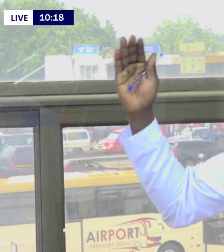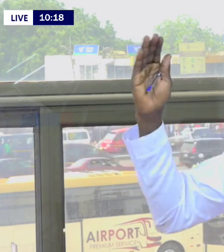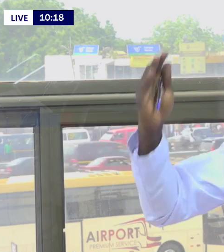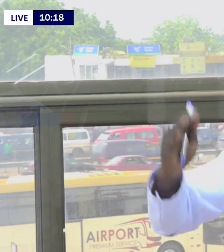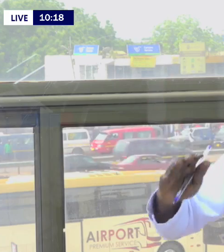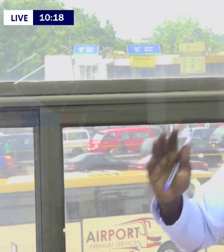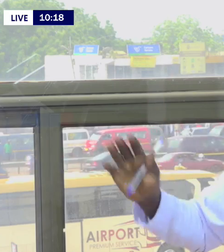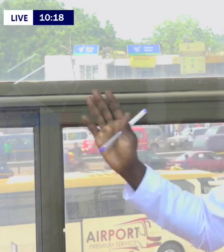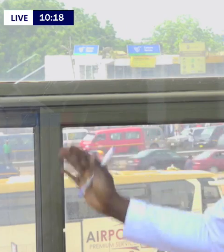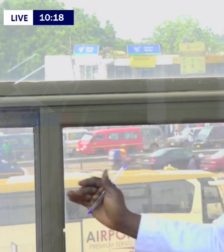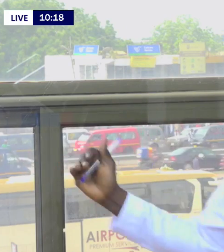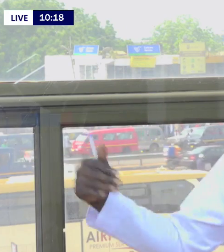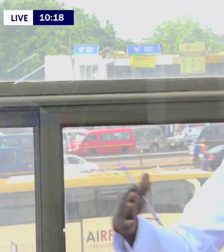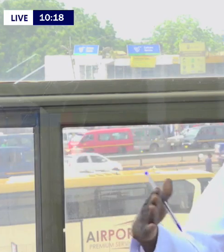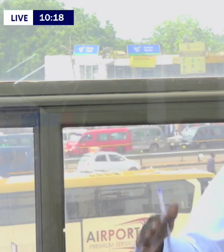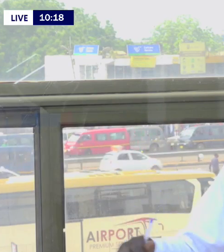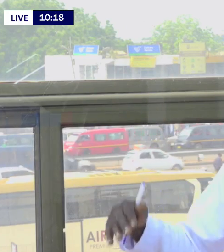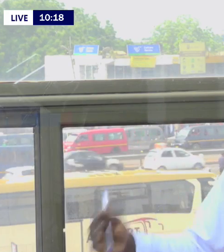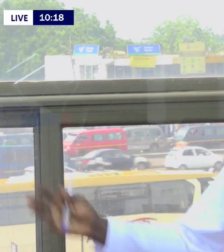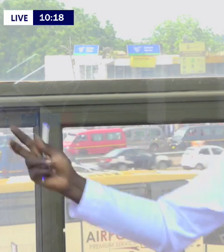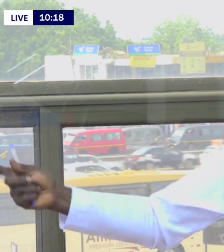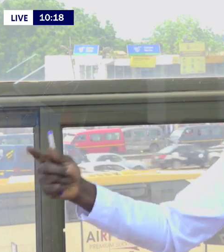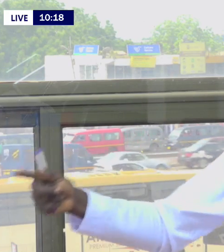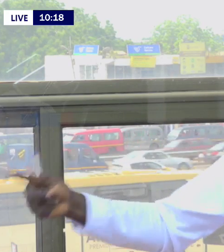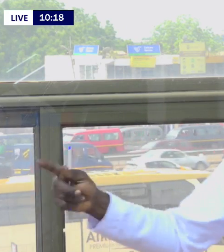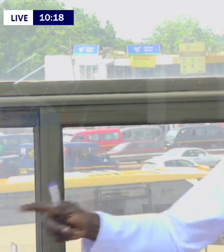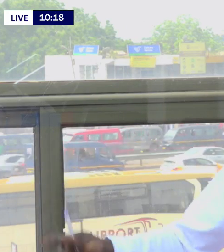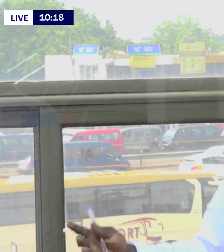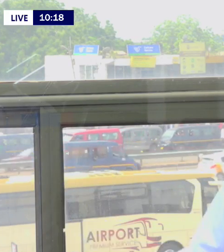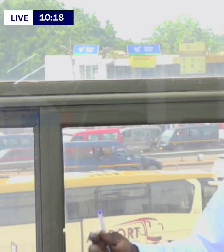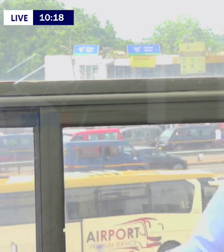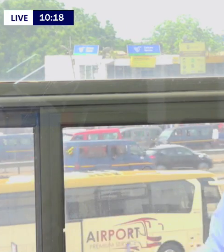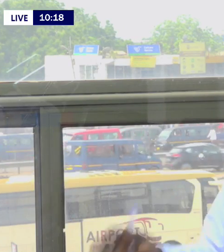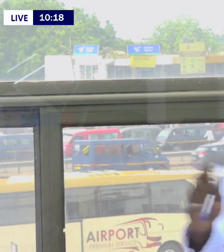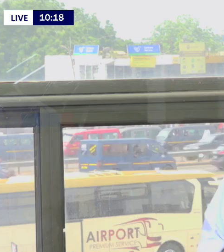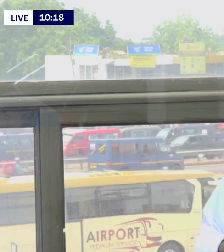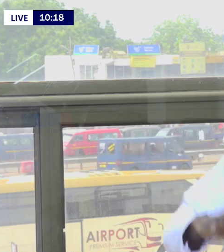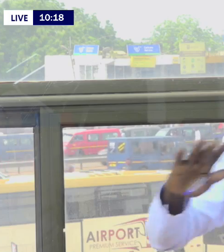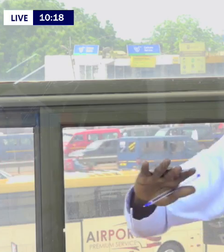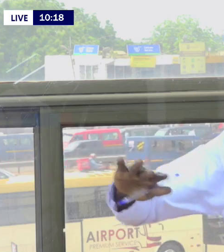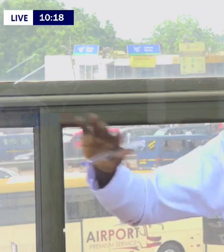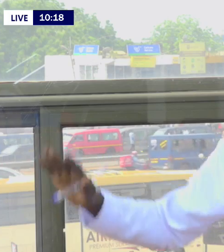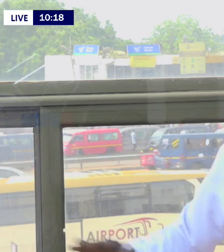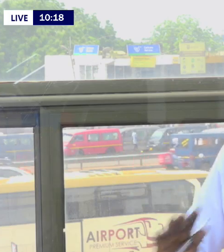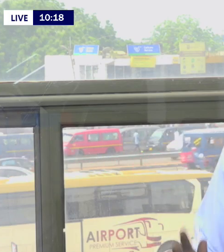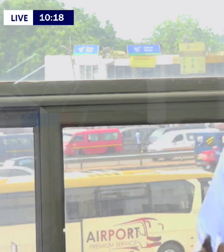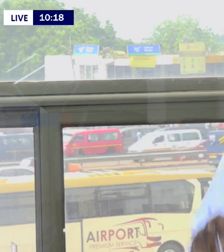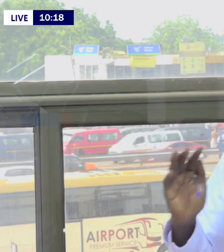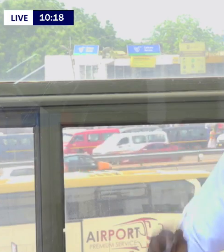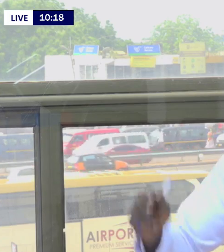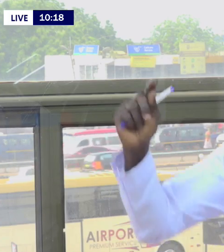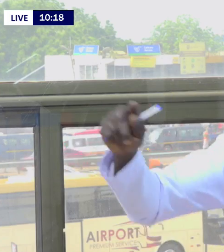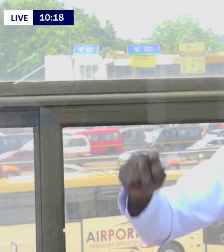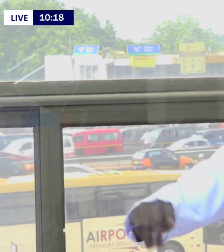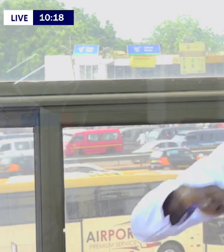ye beba be wa wai hu and na ye be juri dine baby gu, na ya pe baby asi sa de ye jure gu na ku gu, and sana ya ye dino for frone